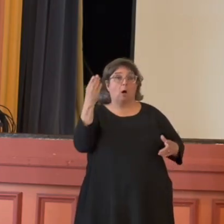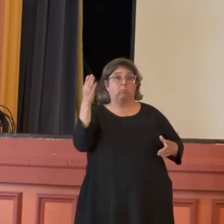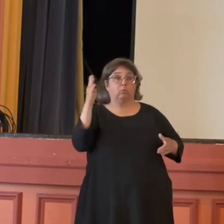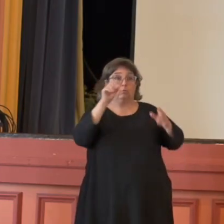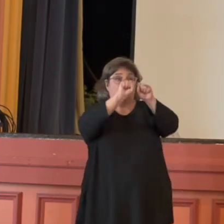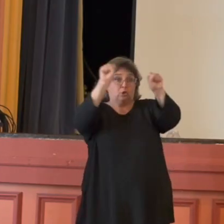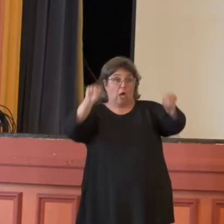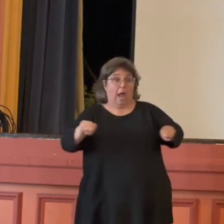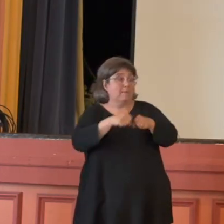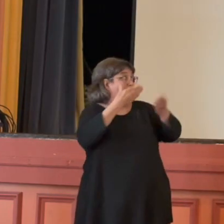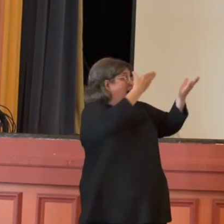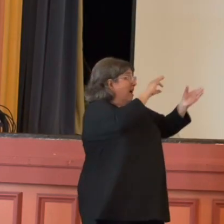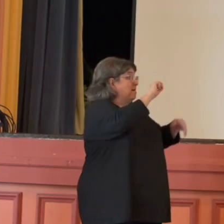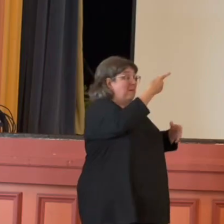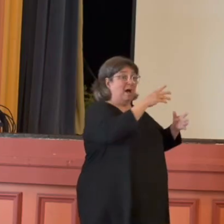shapes.